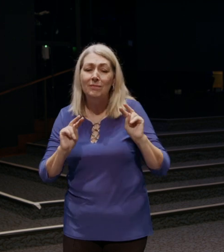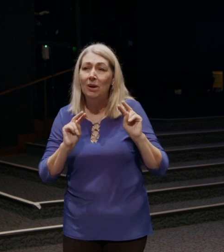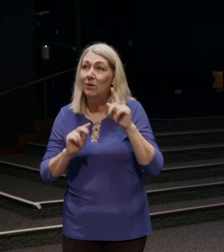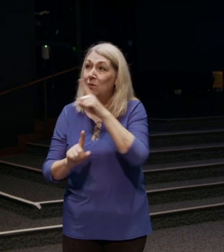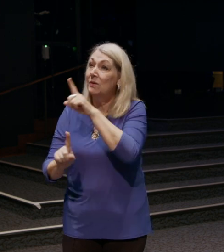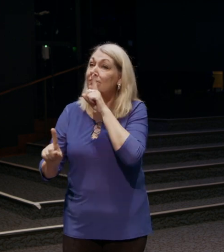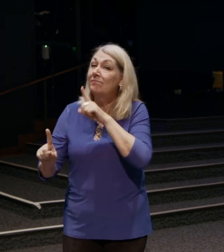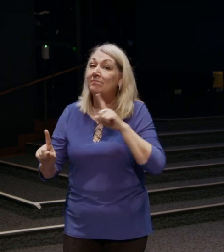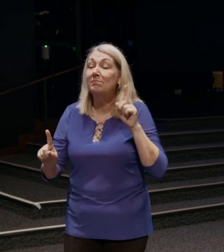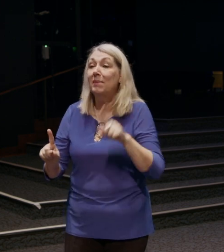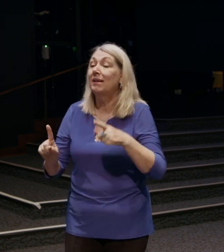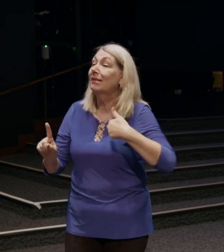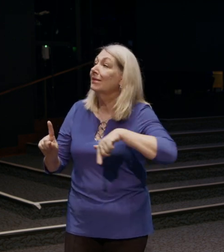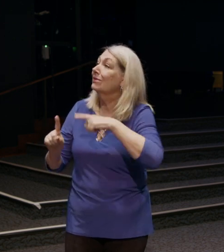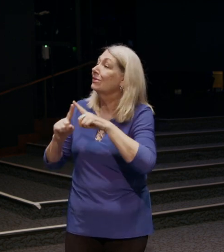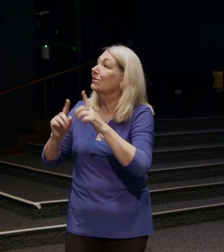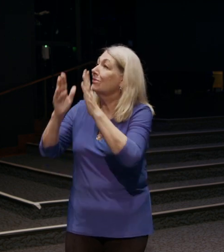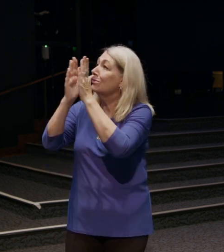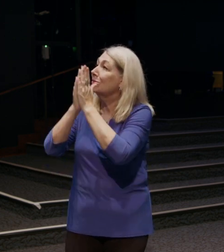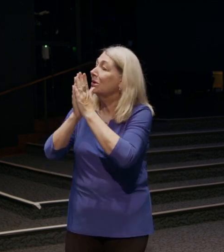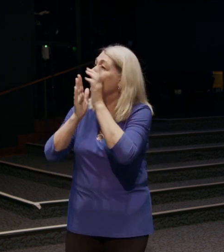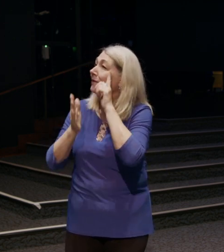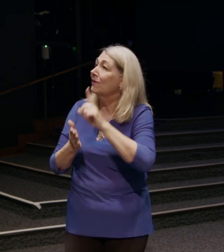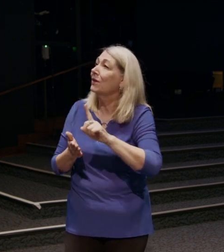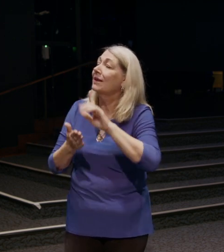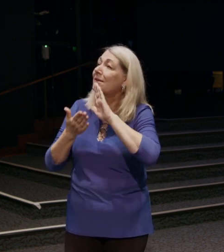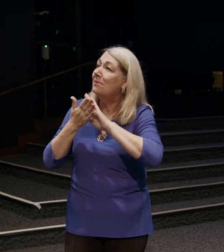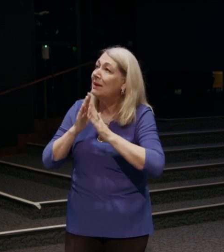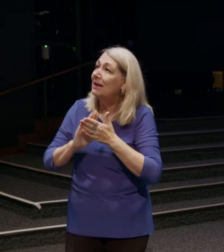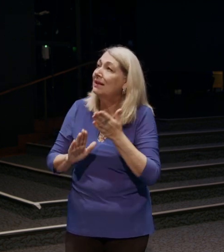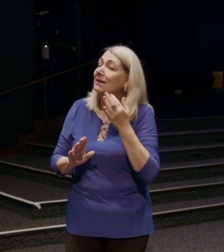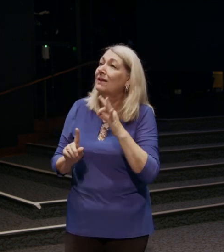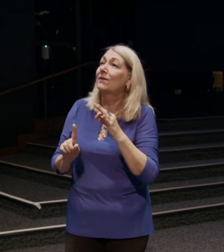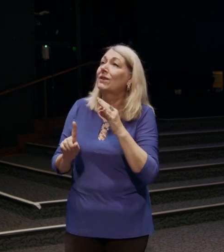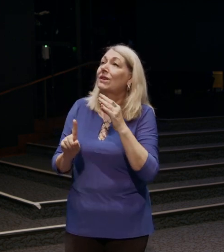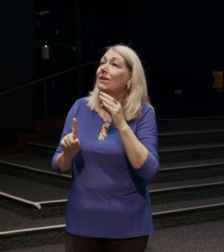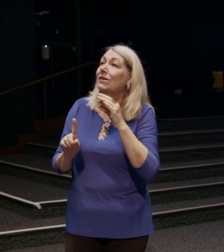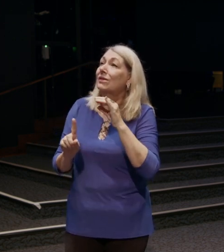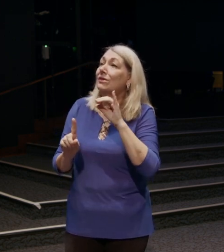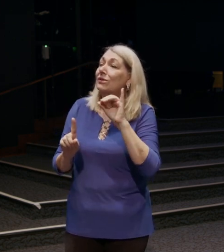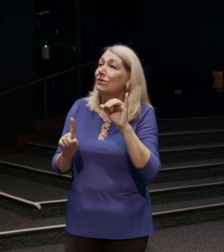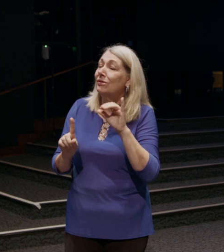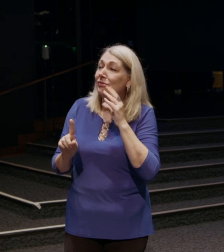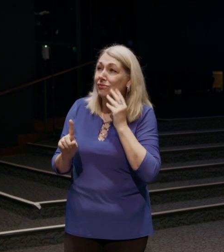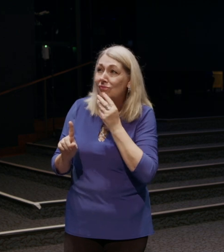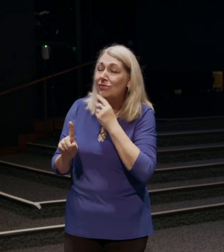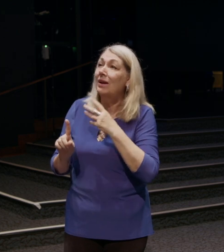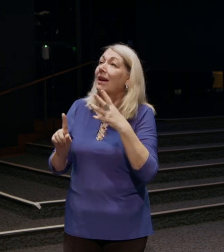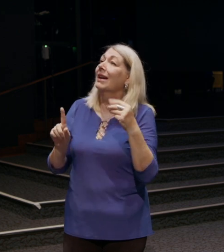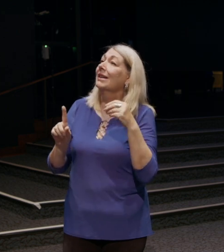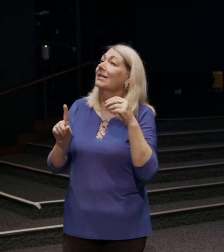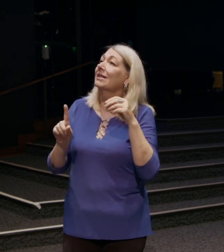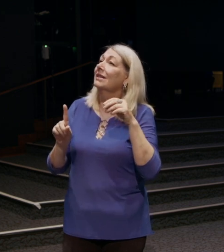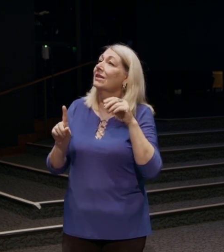us to pray for the peace of Jerusalem. And so we extend a prayer over all the people of